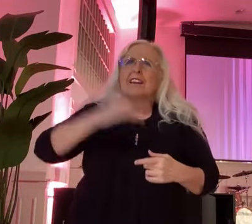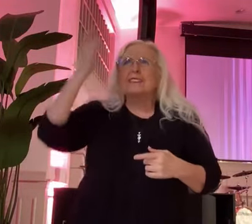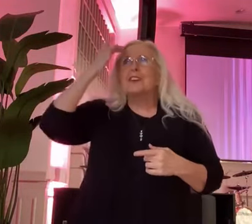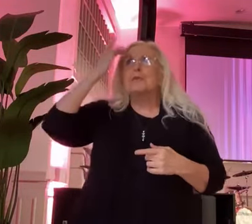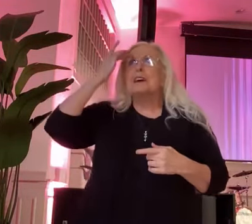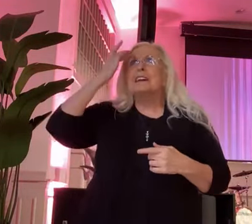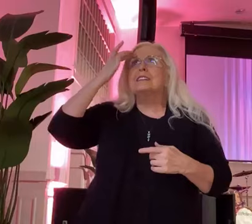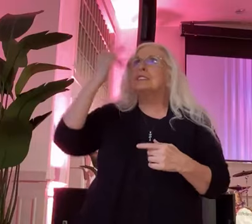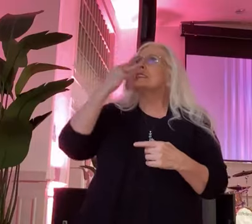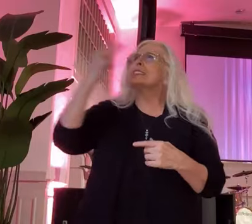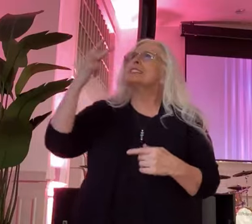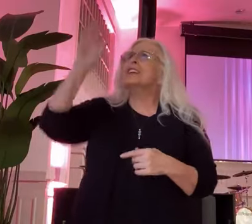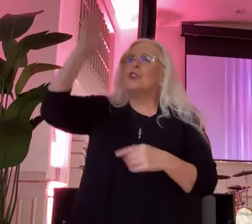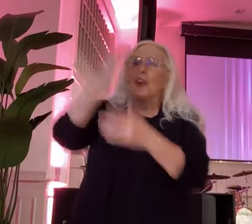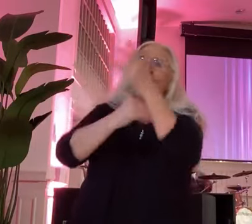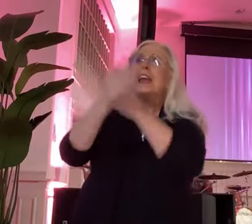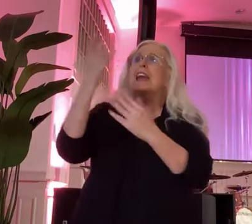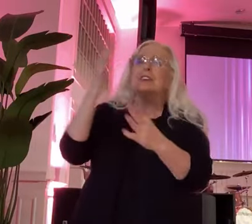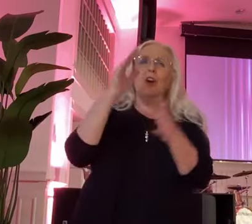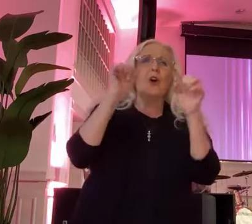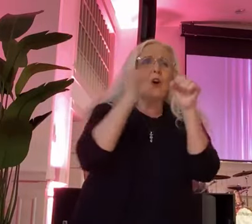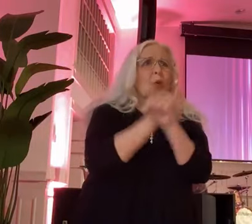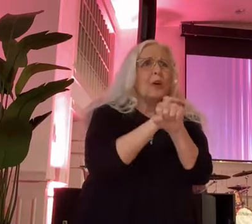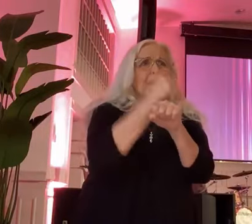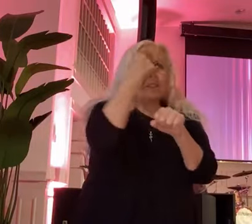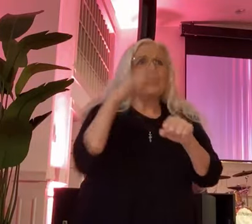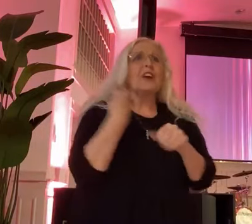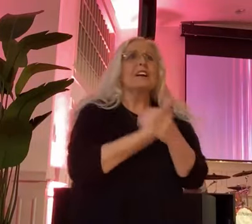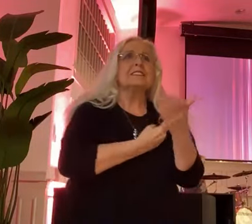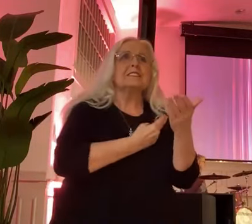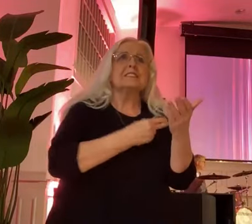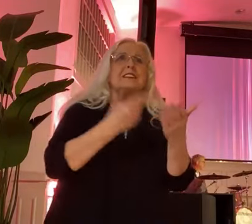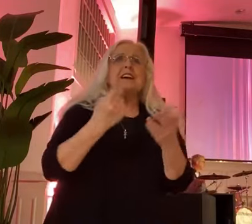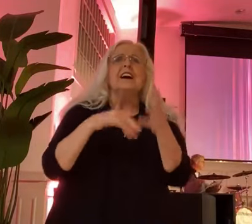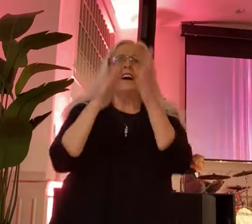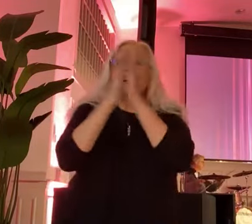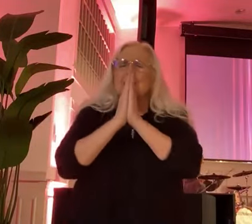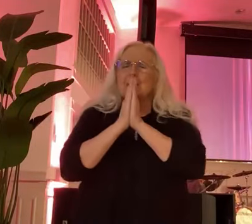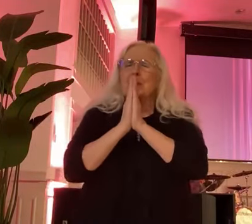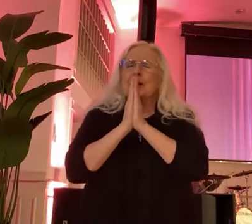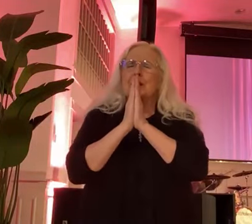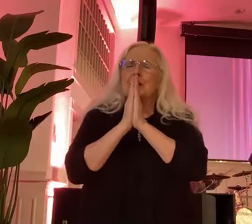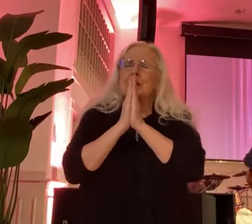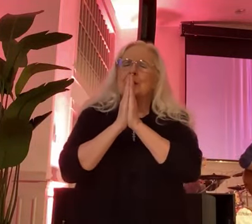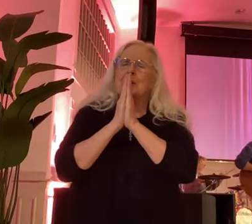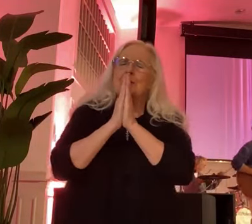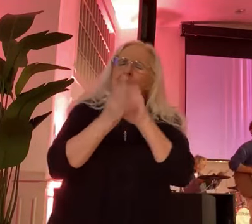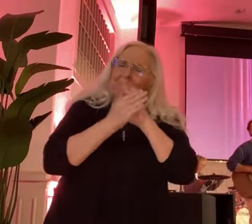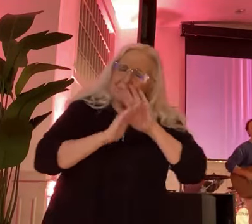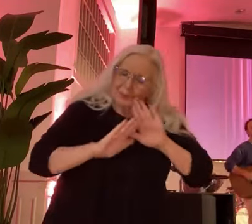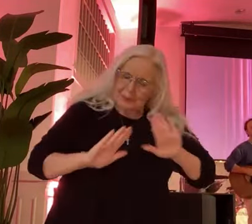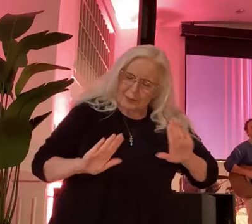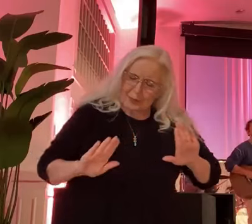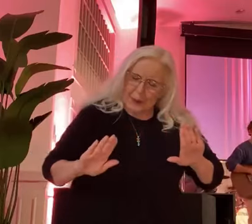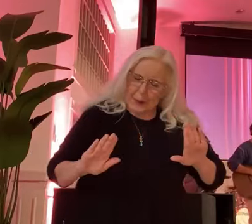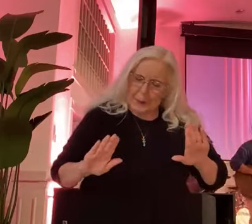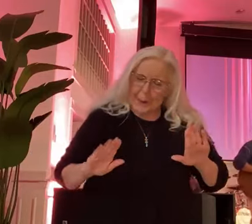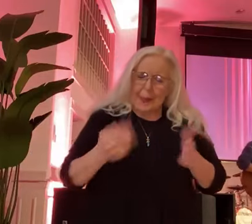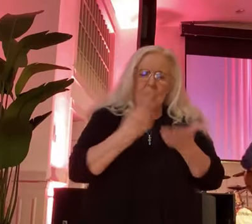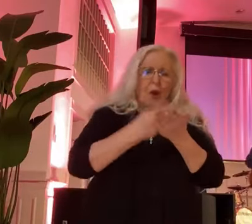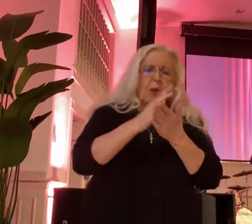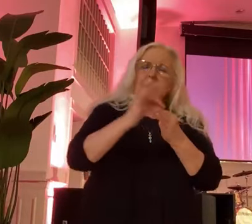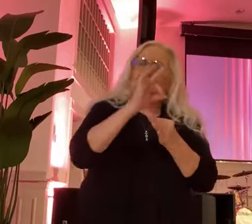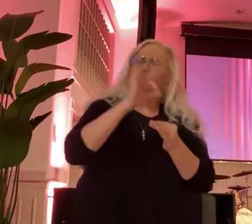want to encourage each of us today, would you make that a prayer just for a moment in the quietness of your heart, your own spirit today.